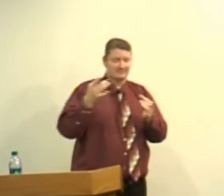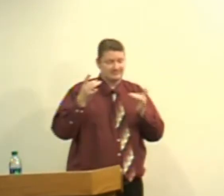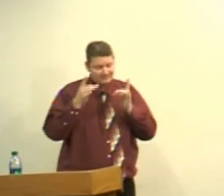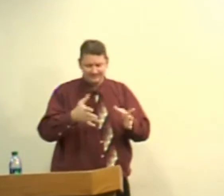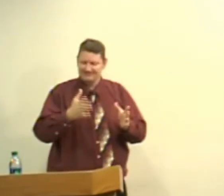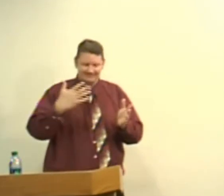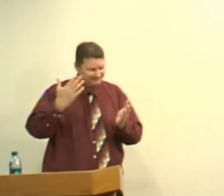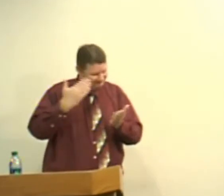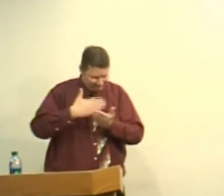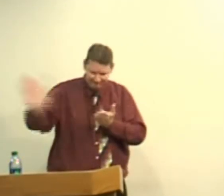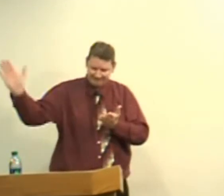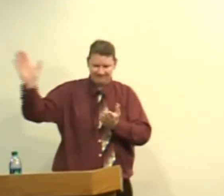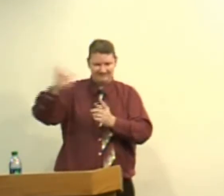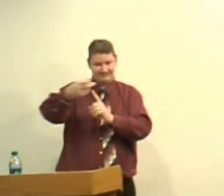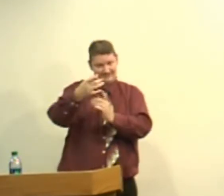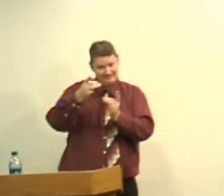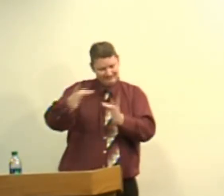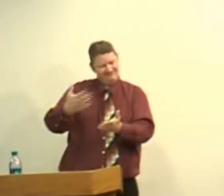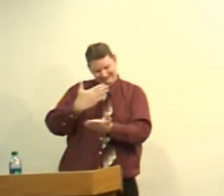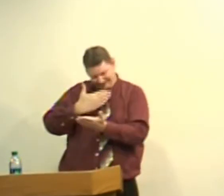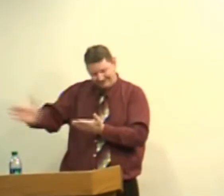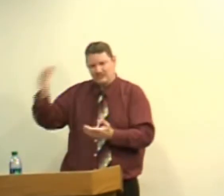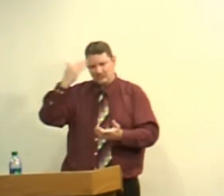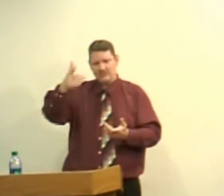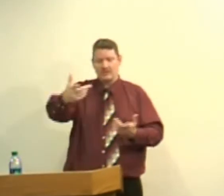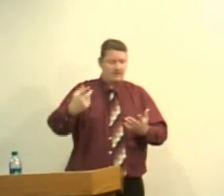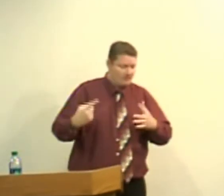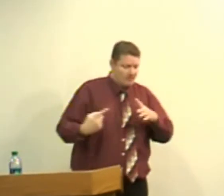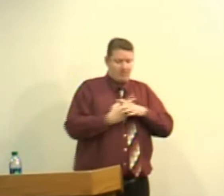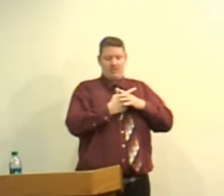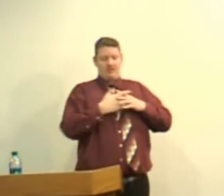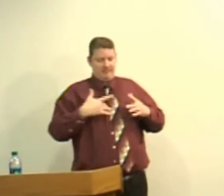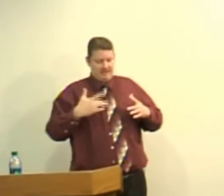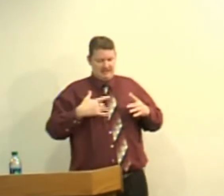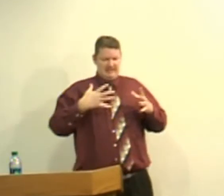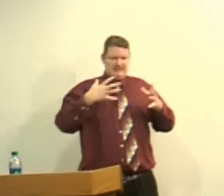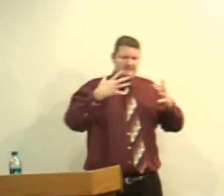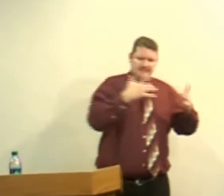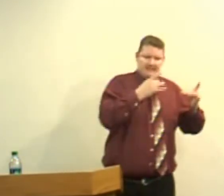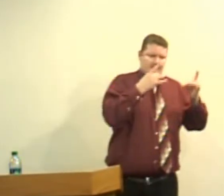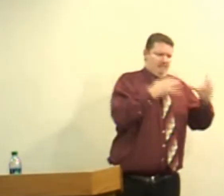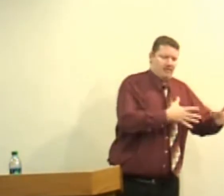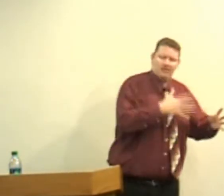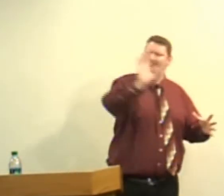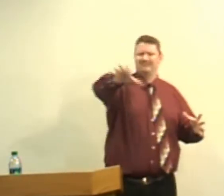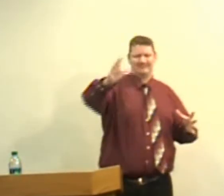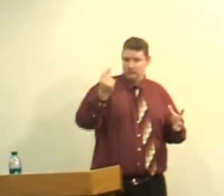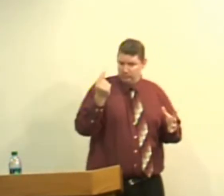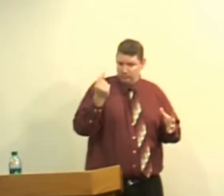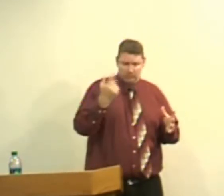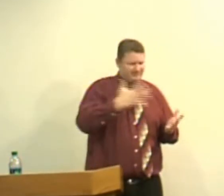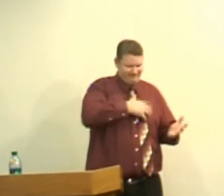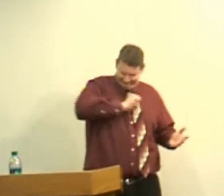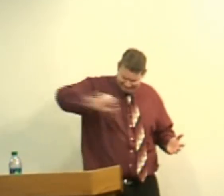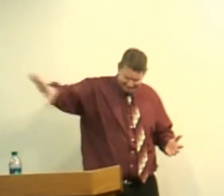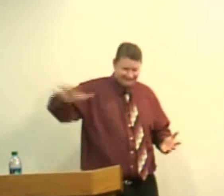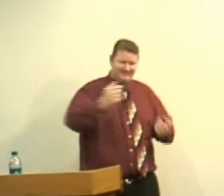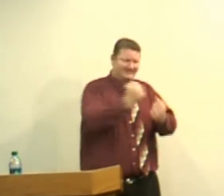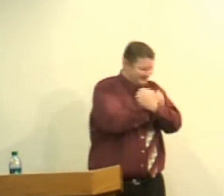Love shows itself in affection. Love does not reject people. And when you feel this love, you cannot hate one another. You